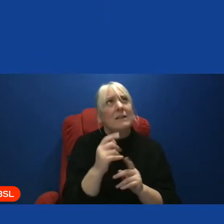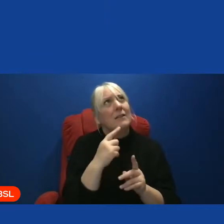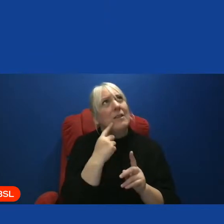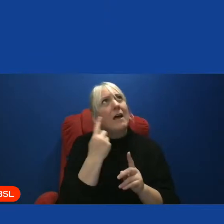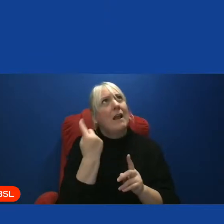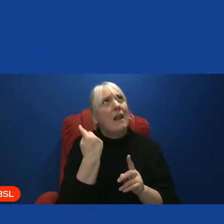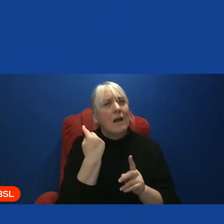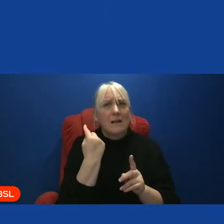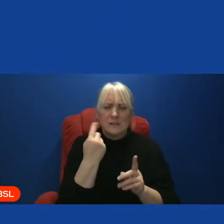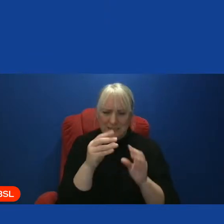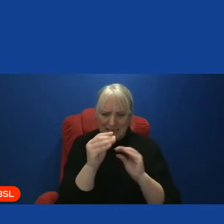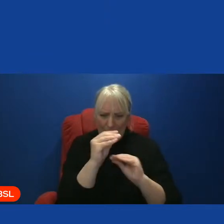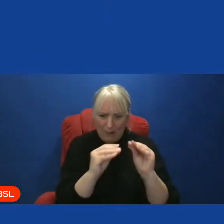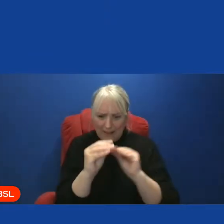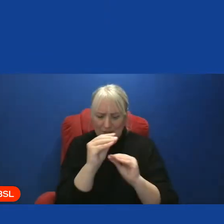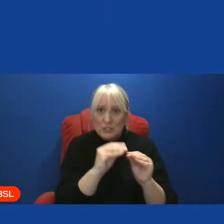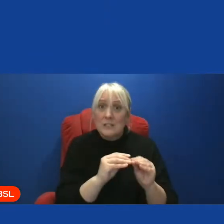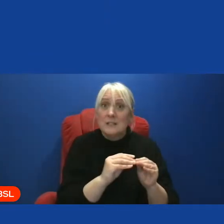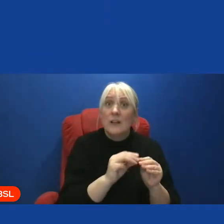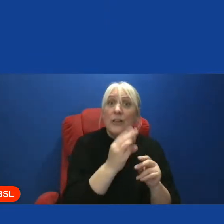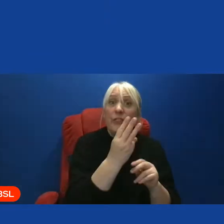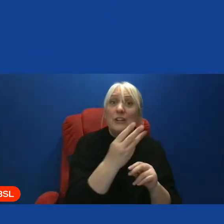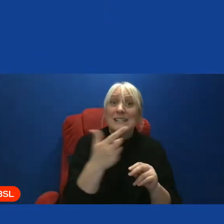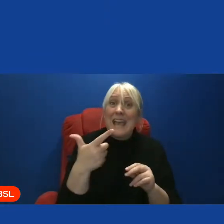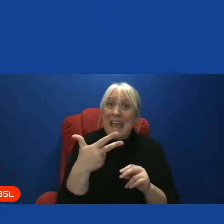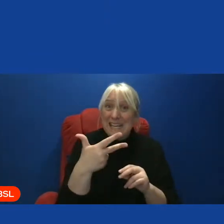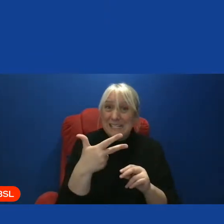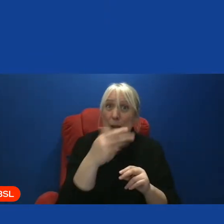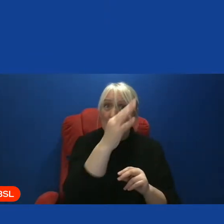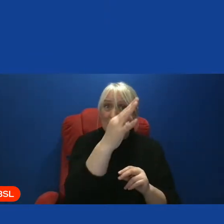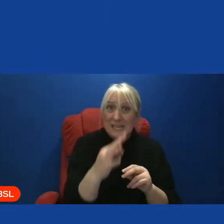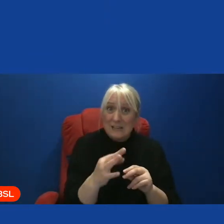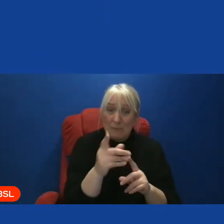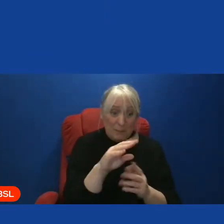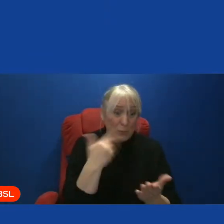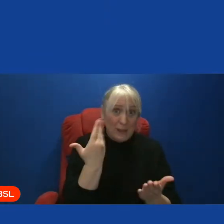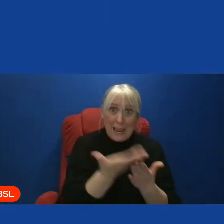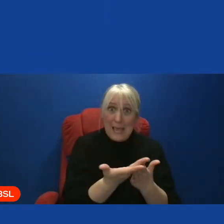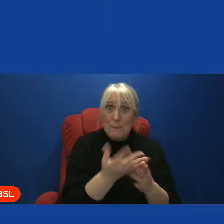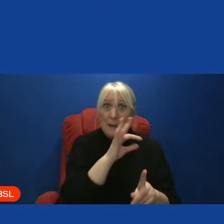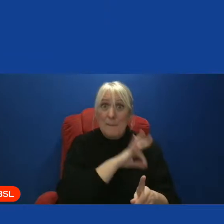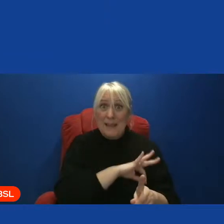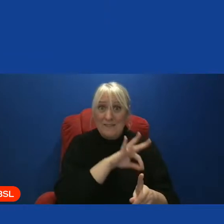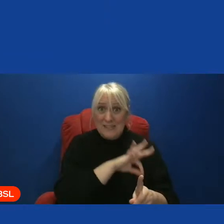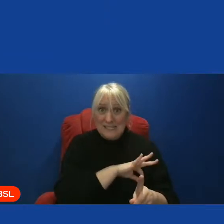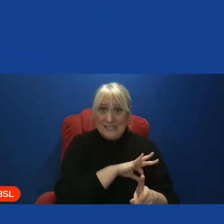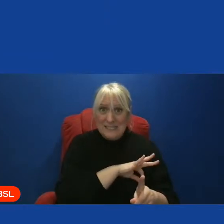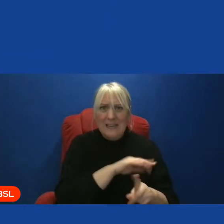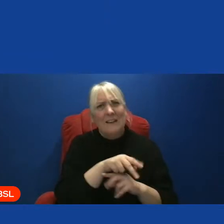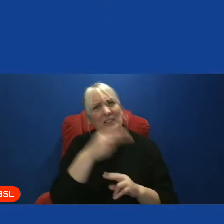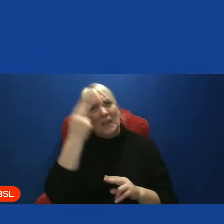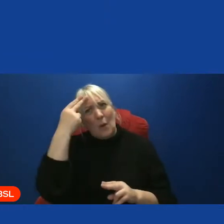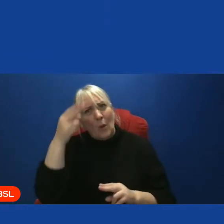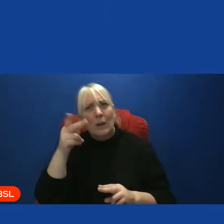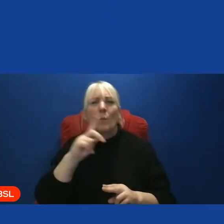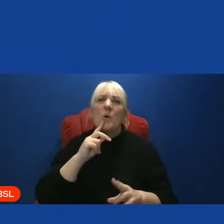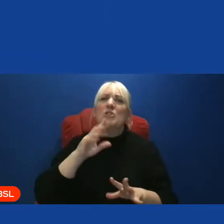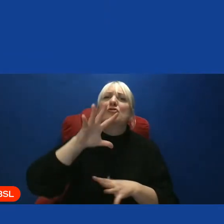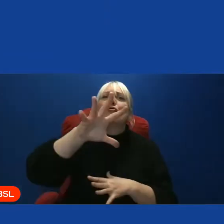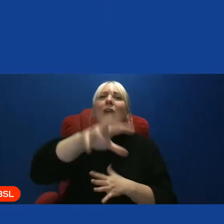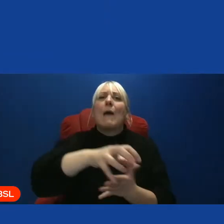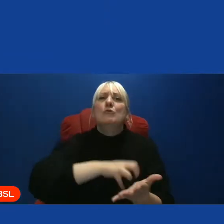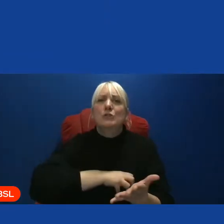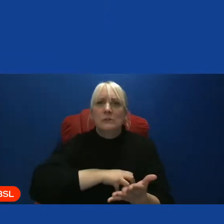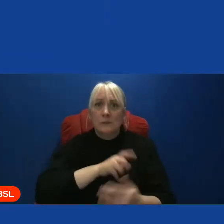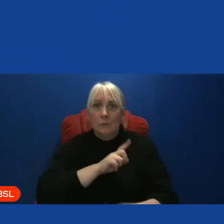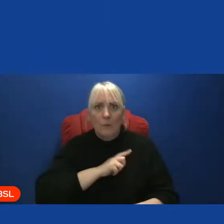38%, of people that are claiming benefit that are looked at as scroungers because they have to claim from the public